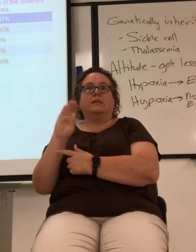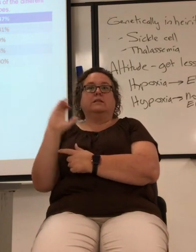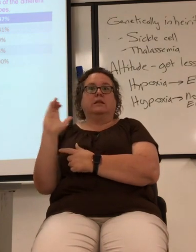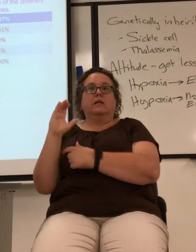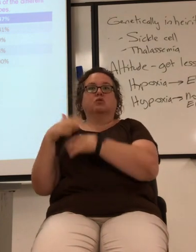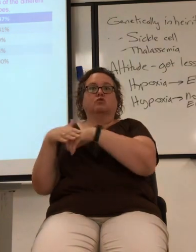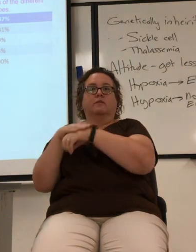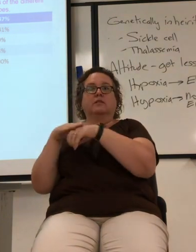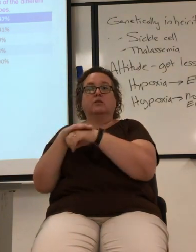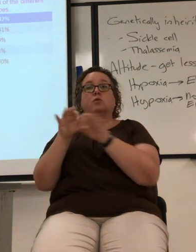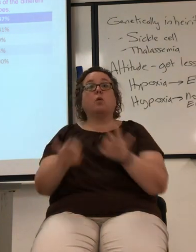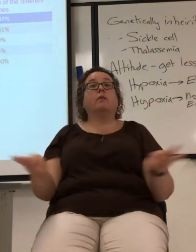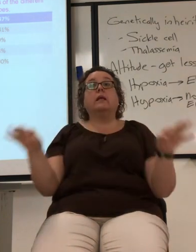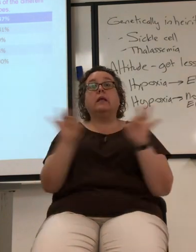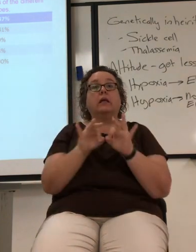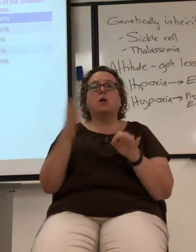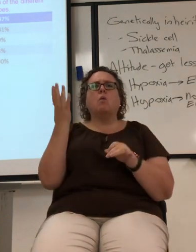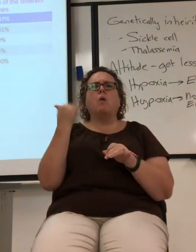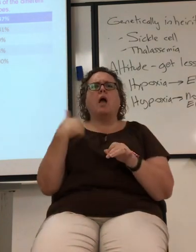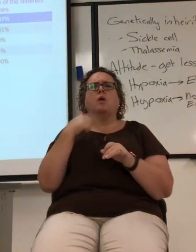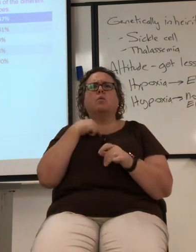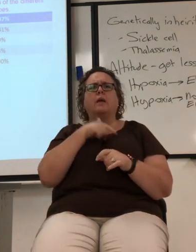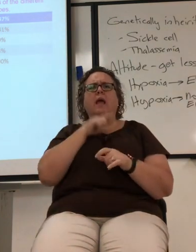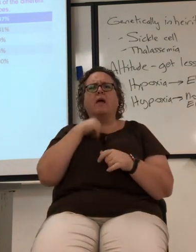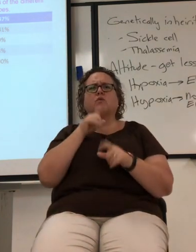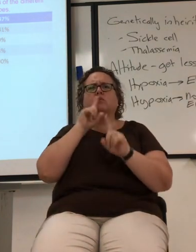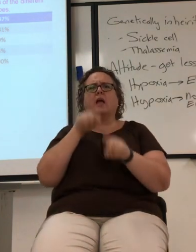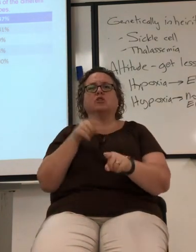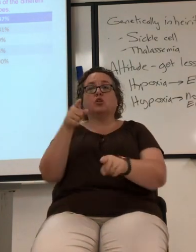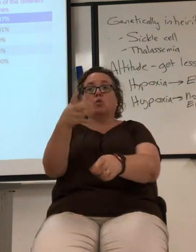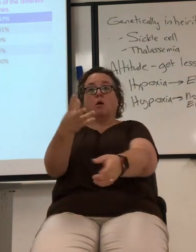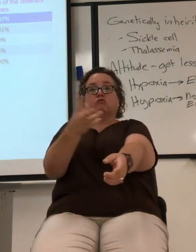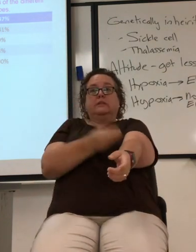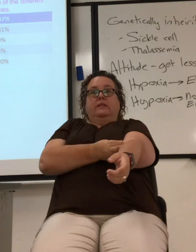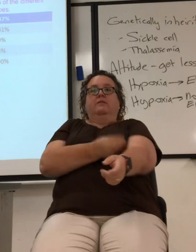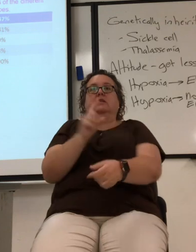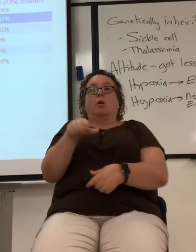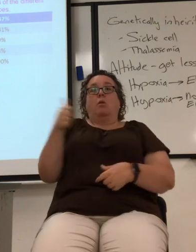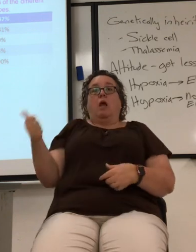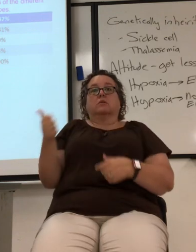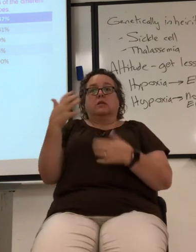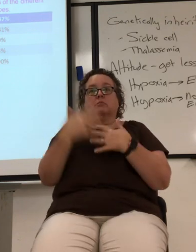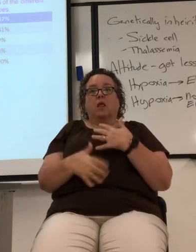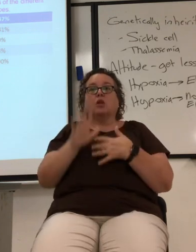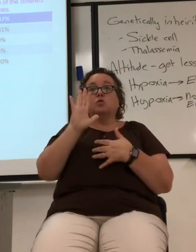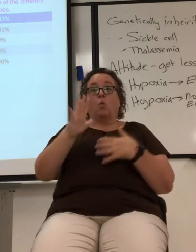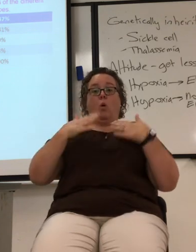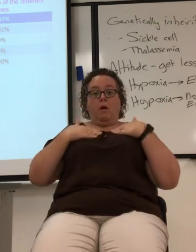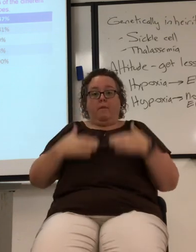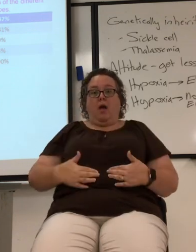So here's the key. Why is there a reaction? You're receiving someone else's blood. Your antibodies in your immune